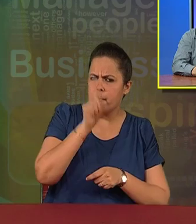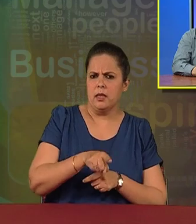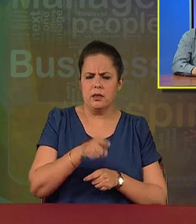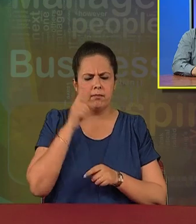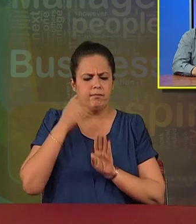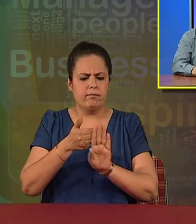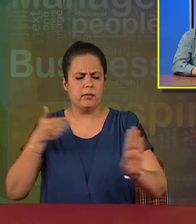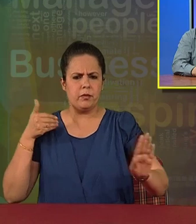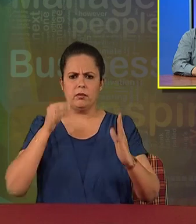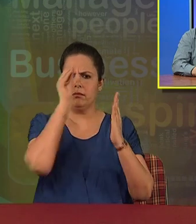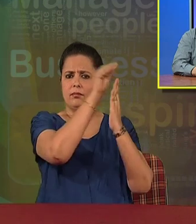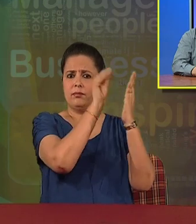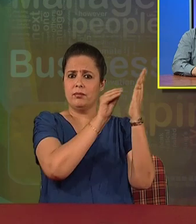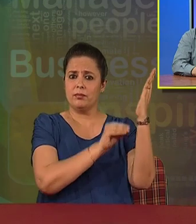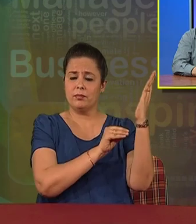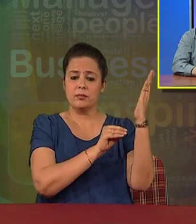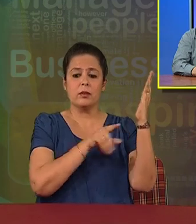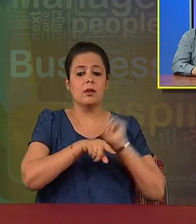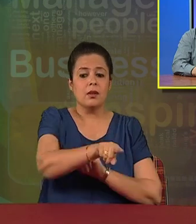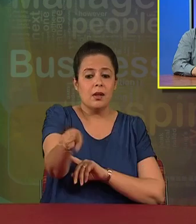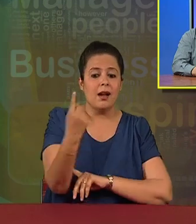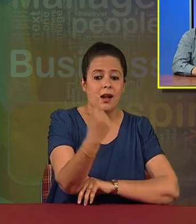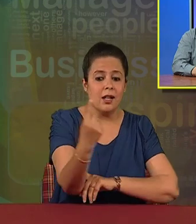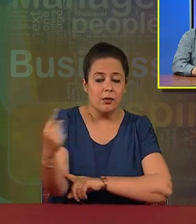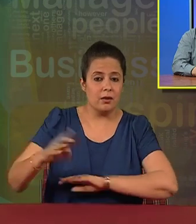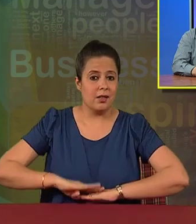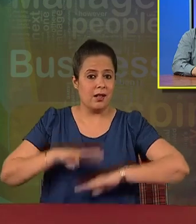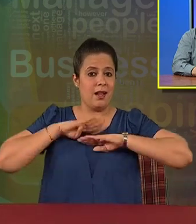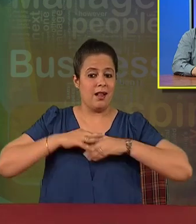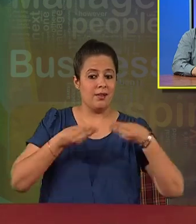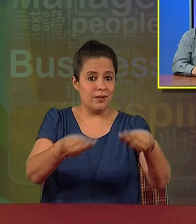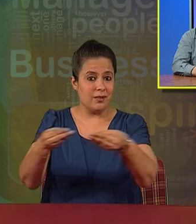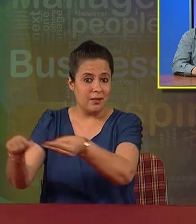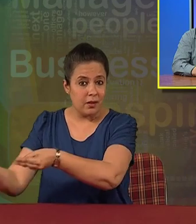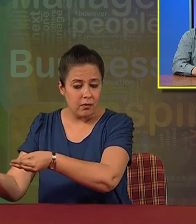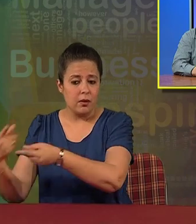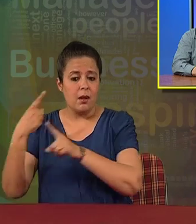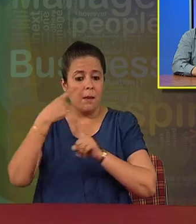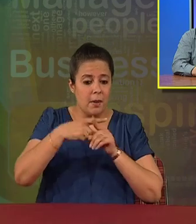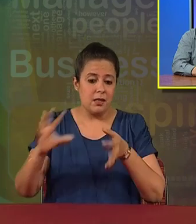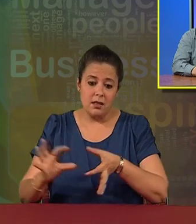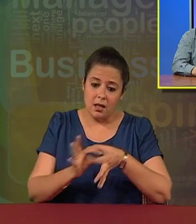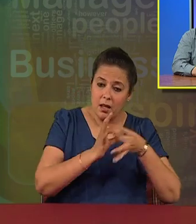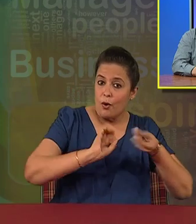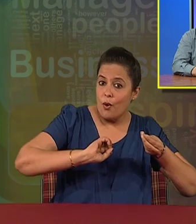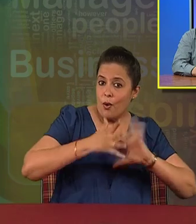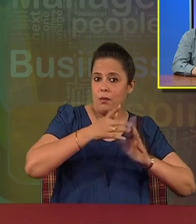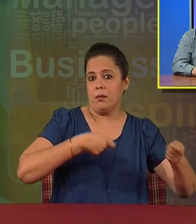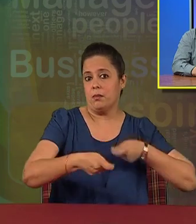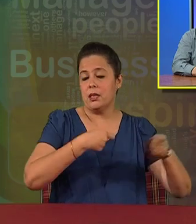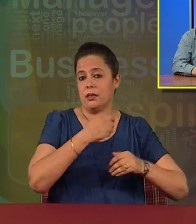targets in such a way that while meeting individual targets, the targets of the business organization is automatically